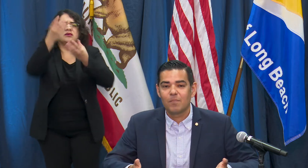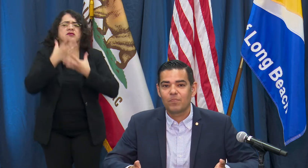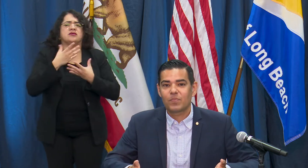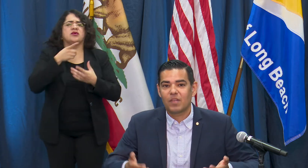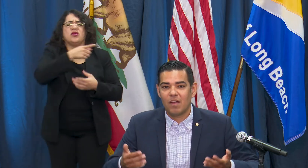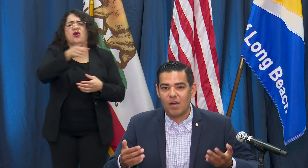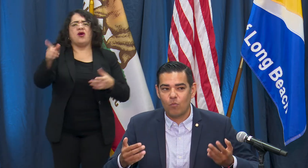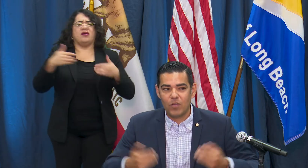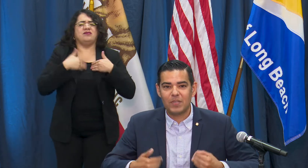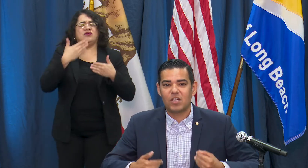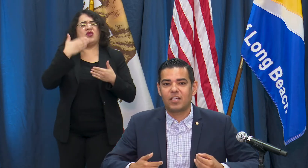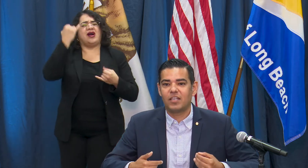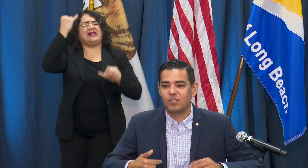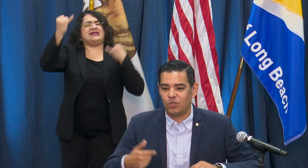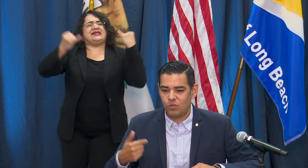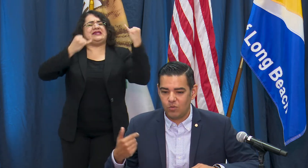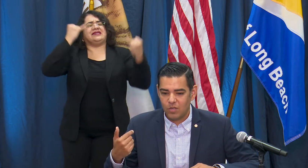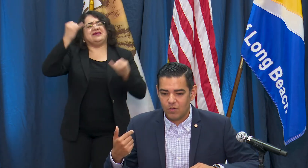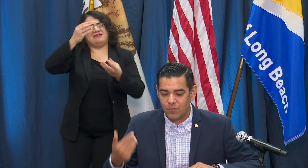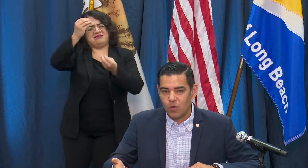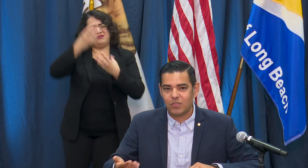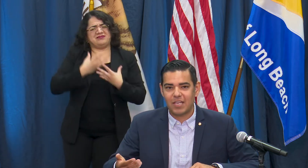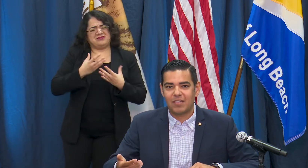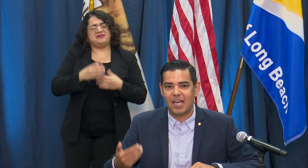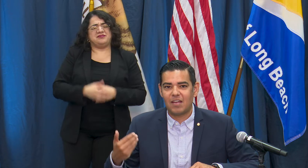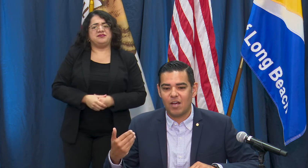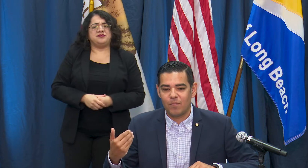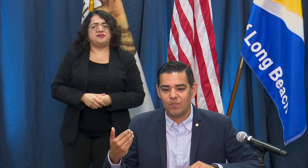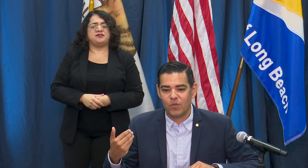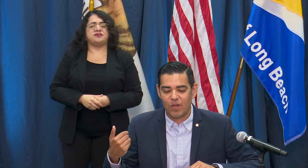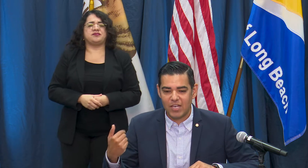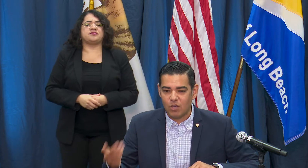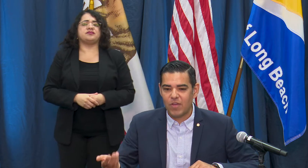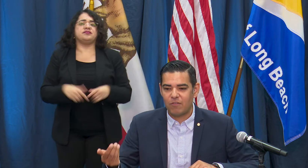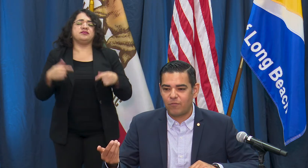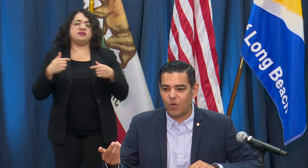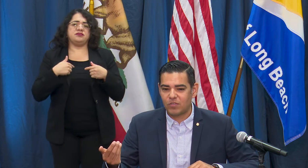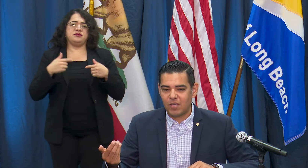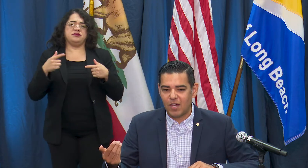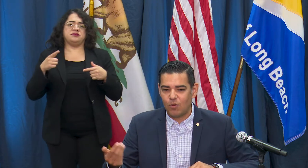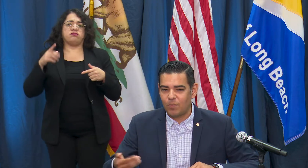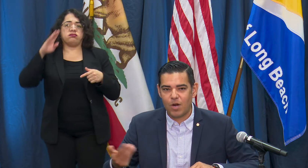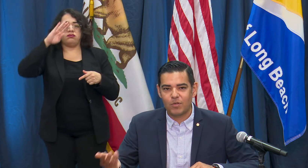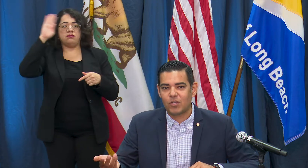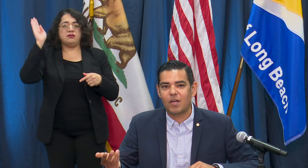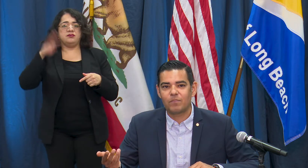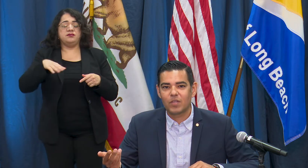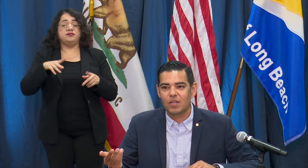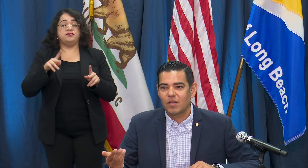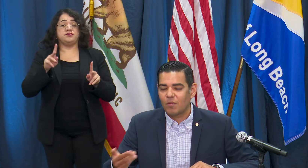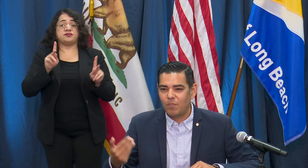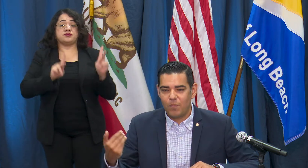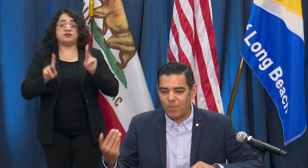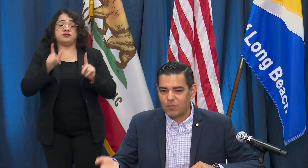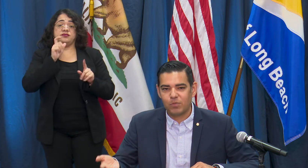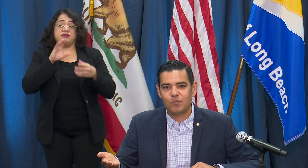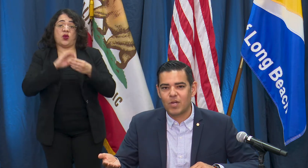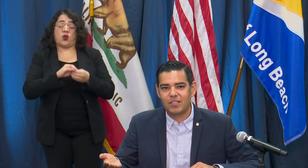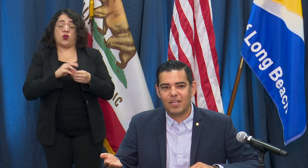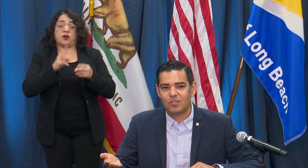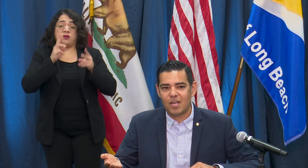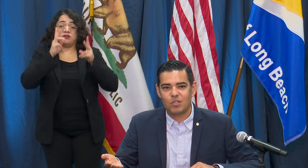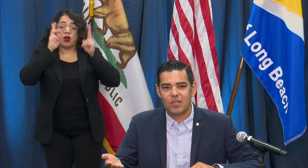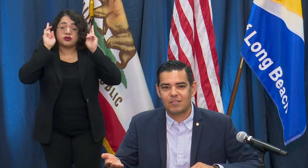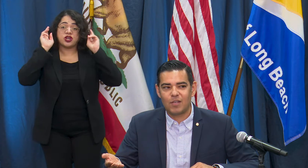ideas. We've been talking to folks that I know that if folks own a barbershop, best place